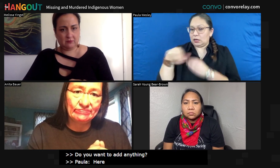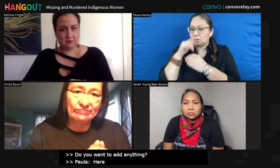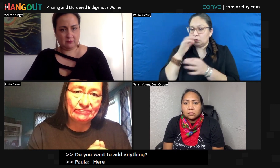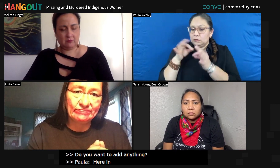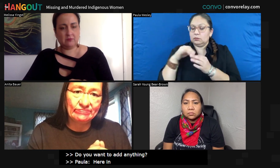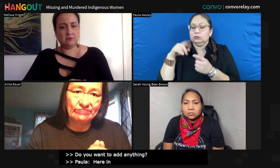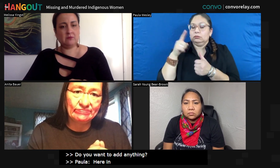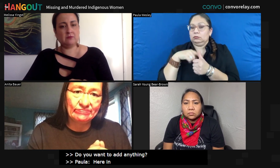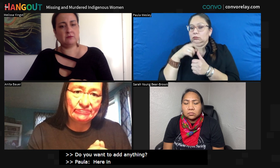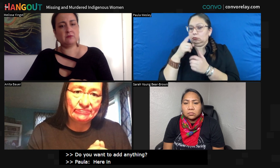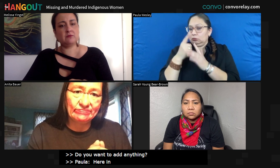MMWIWG,